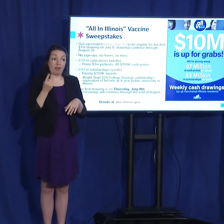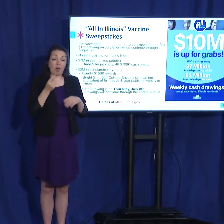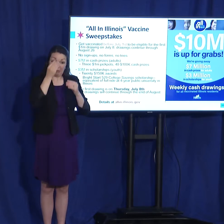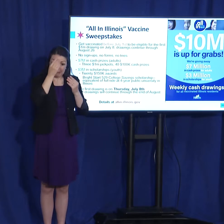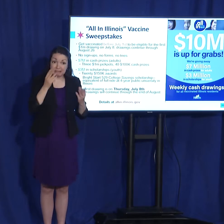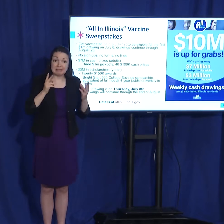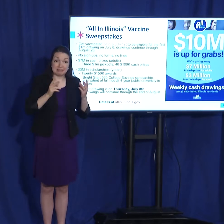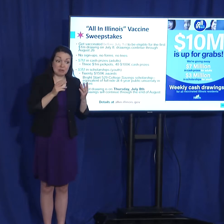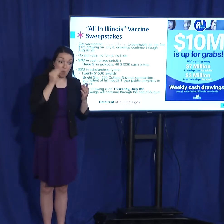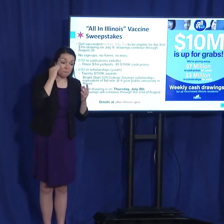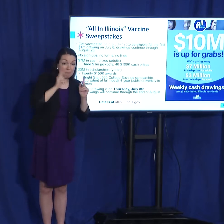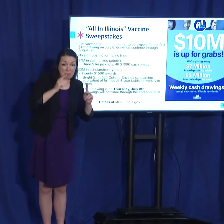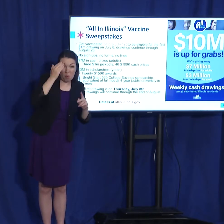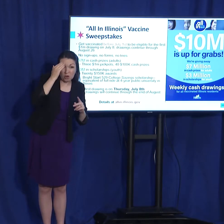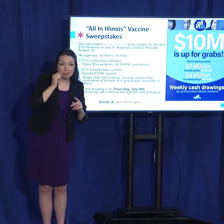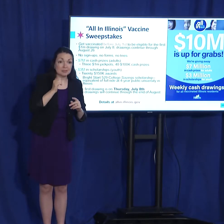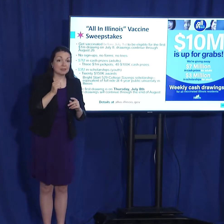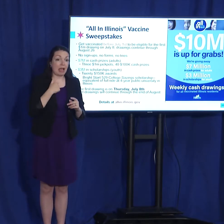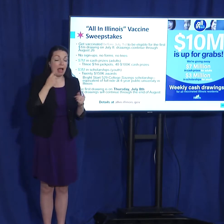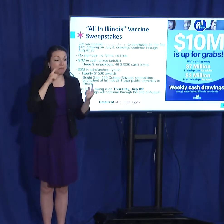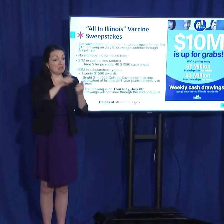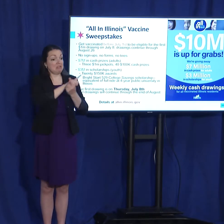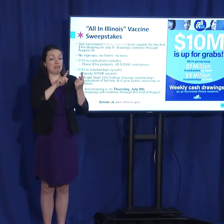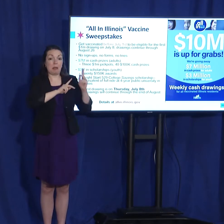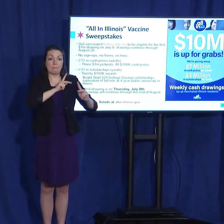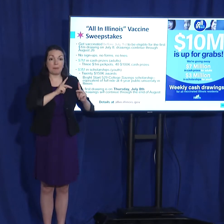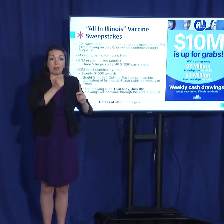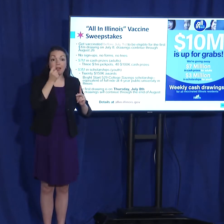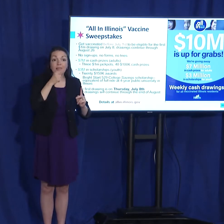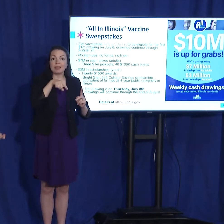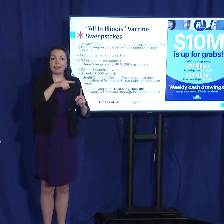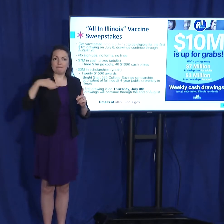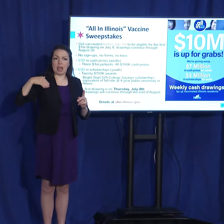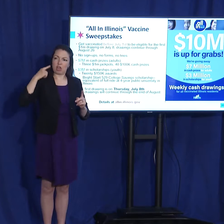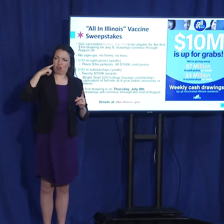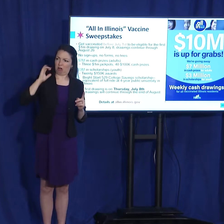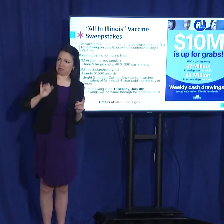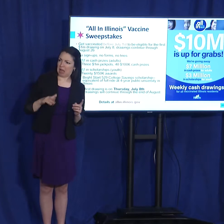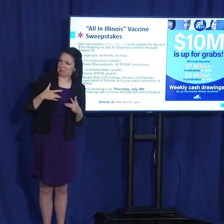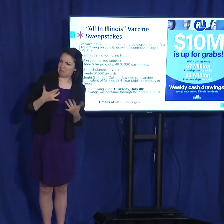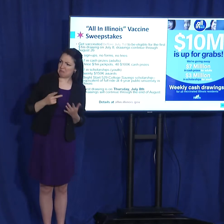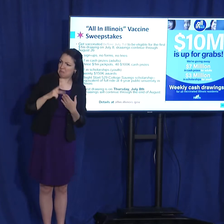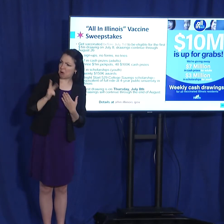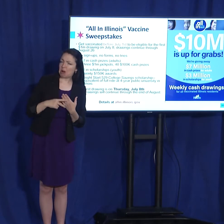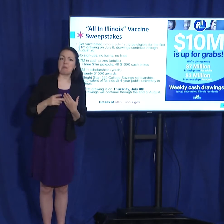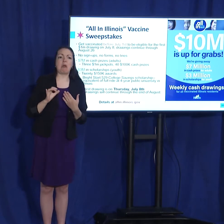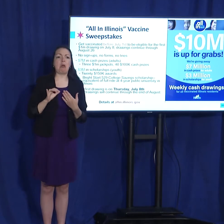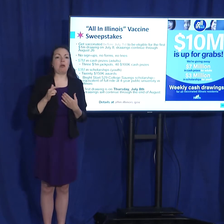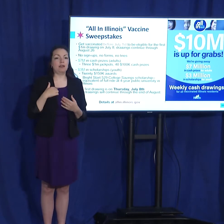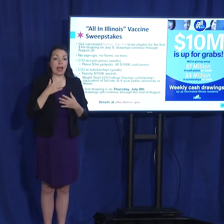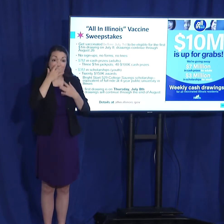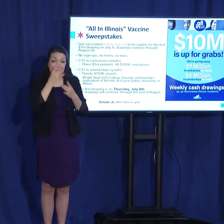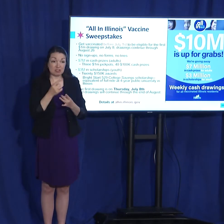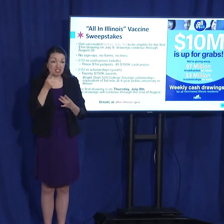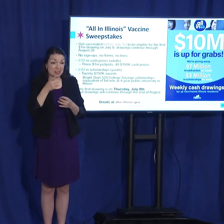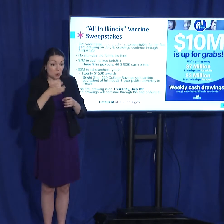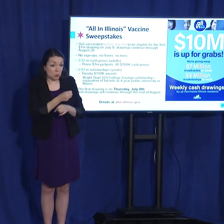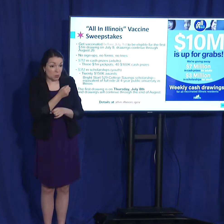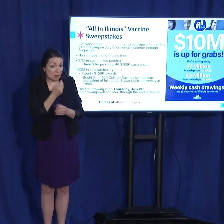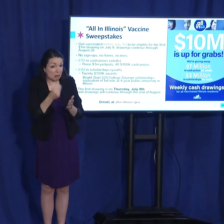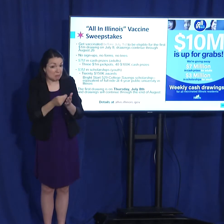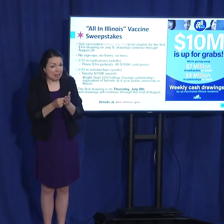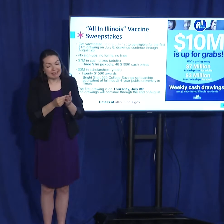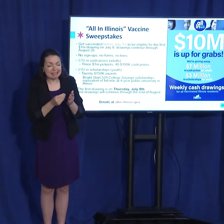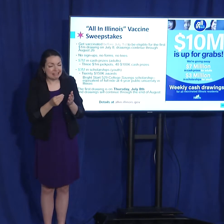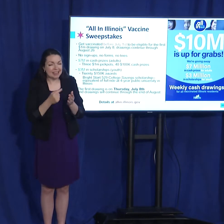everybody has heard about this. And the reason I am interested in getting people vaccinated is not related to winning a cash prize.